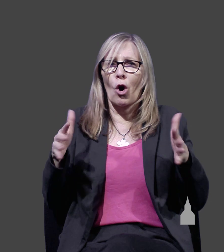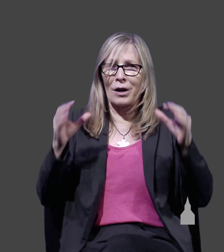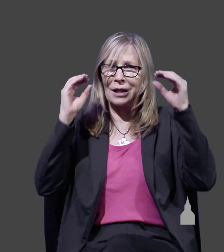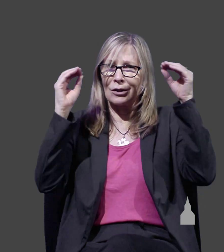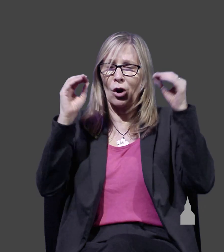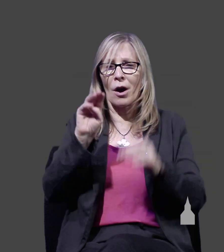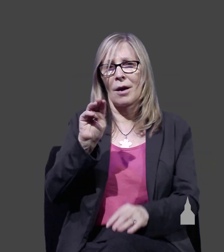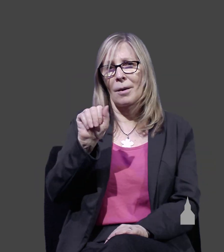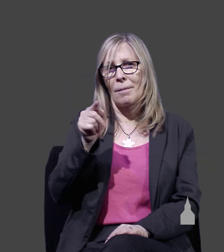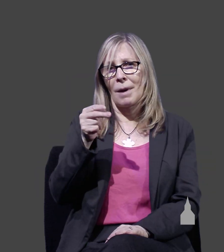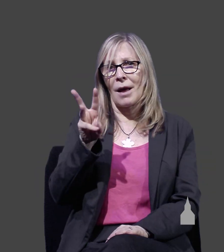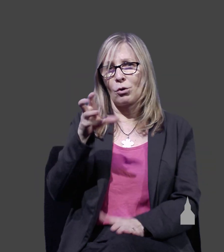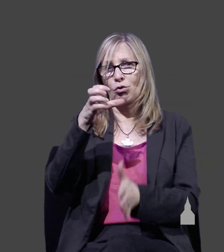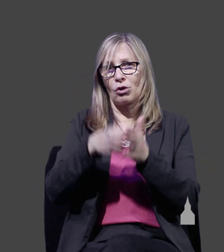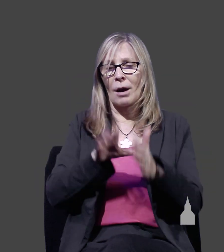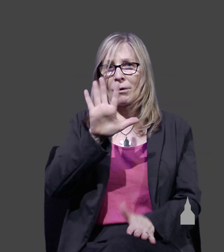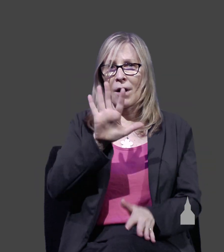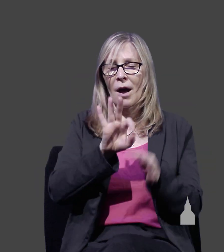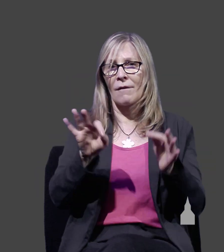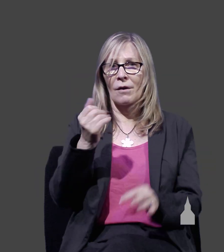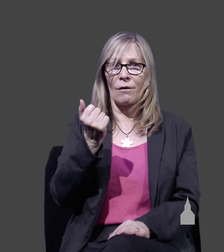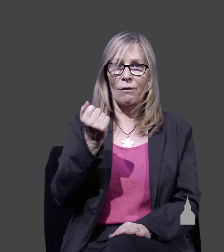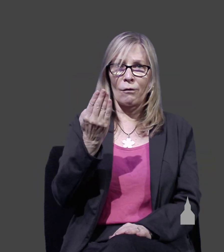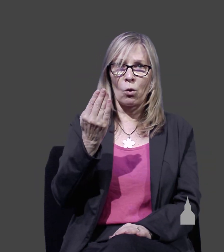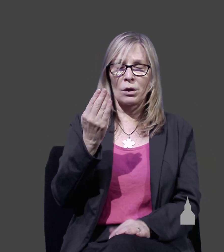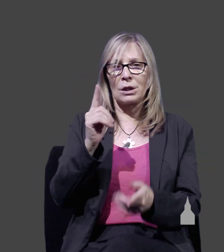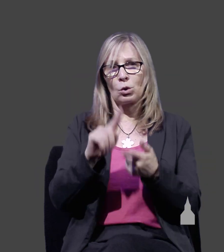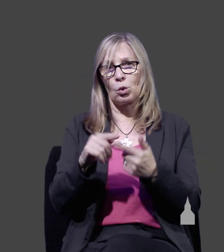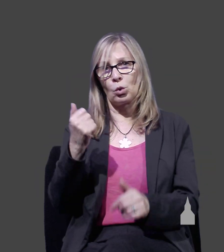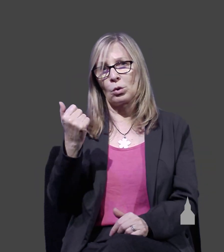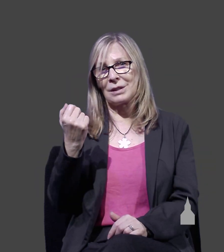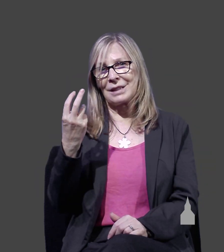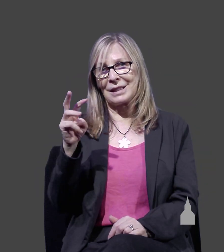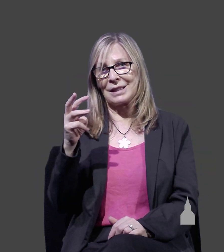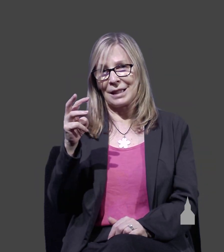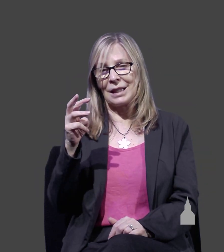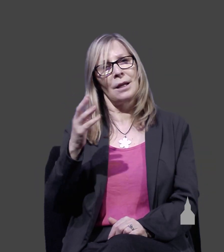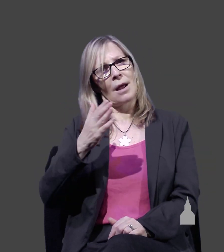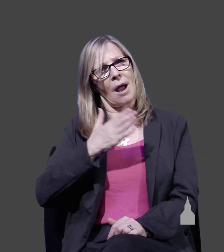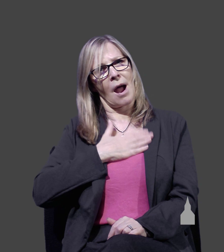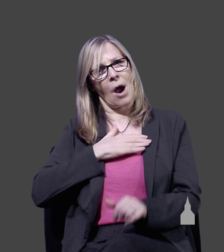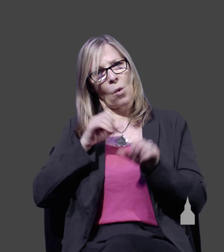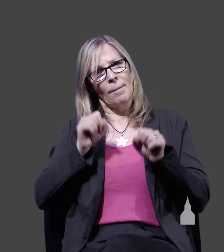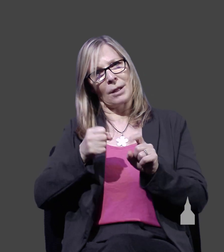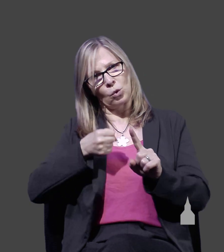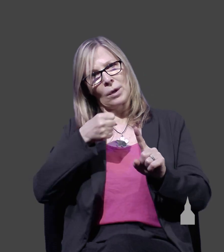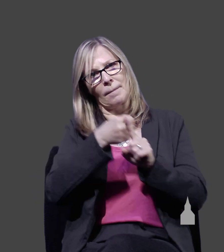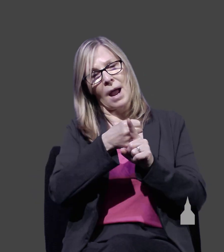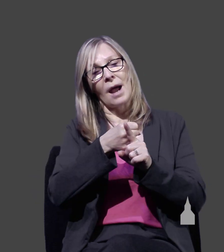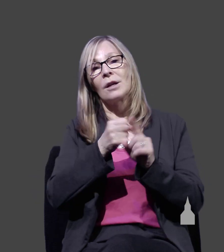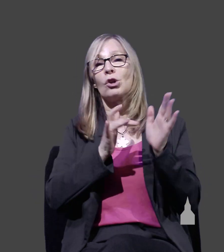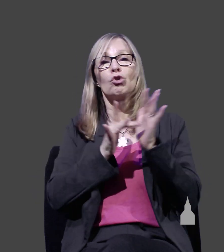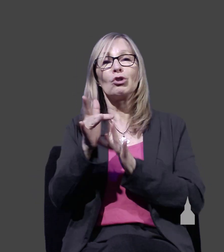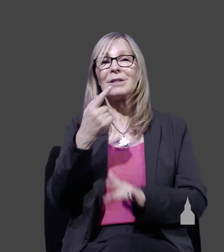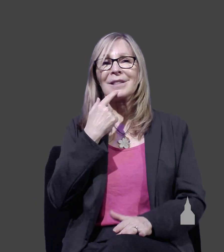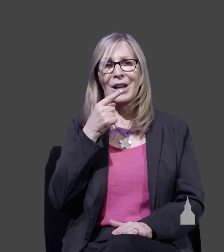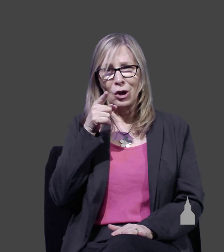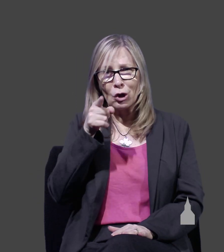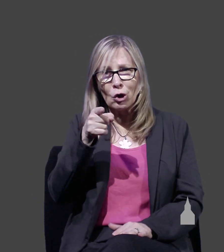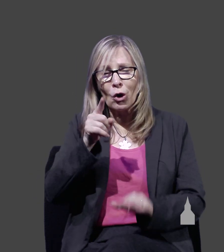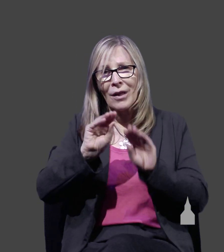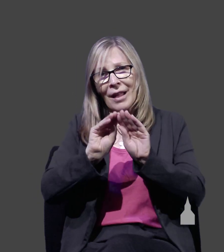in Matthew 5, 14 and 16 about our opportunity to impact the lost. Jesus said, you are the light of the